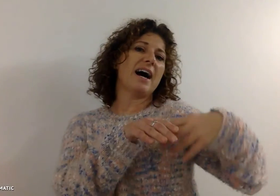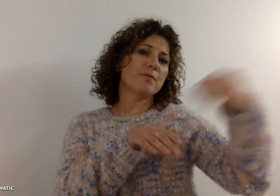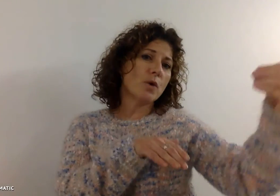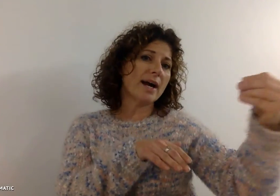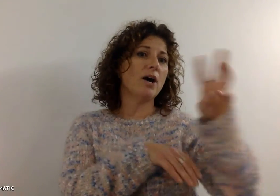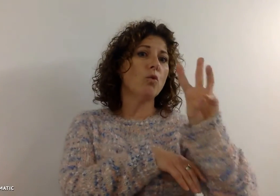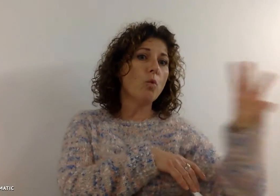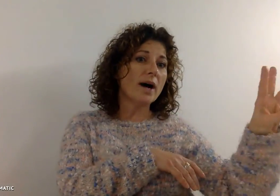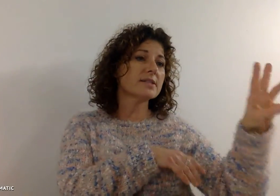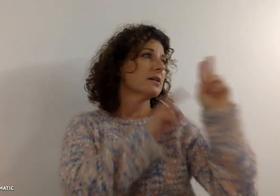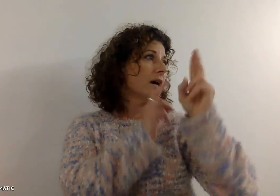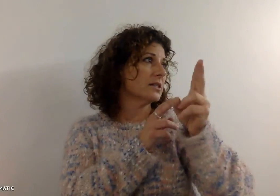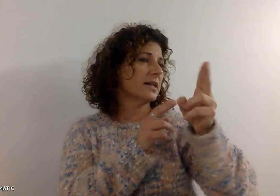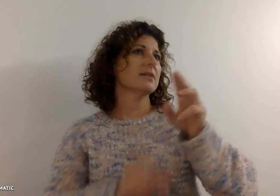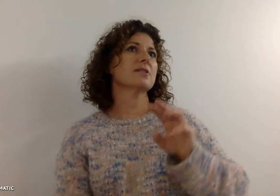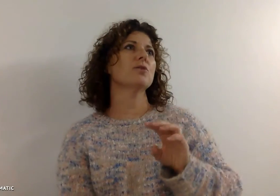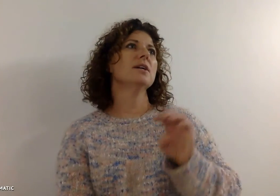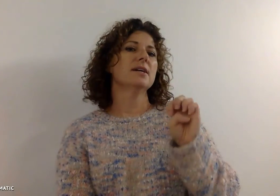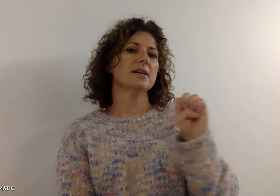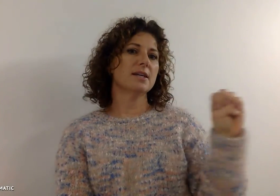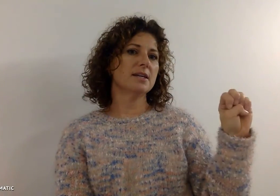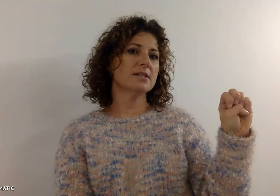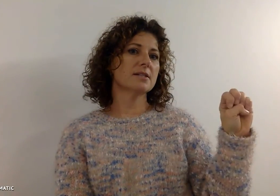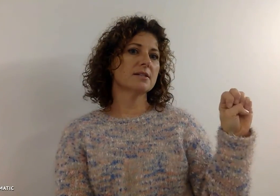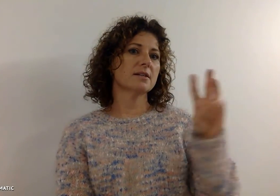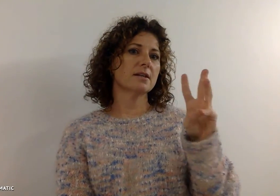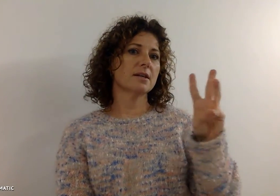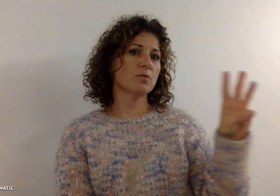am going out west hunting. So east